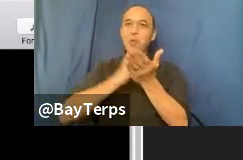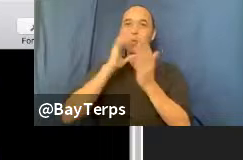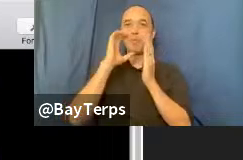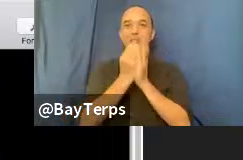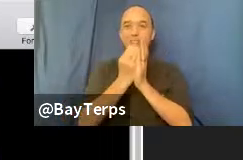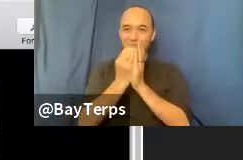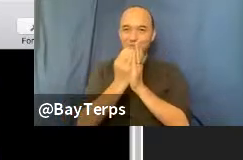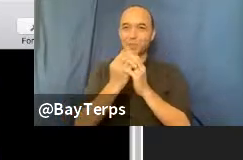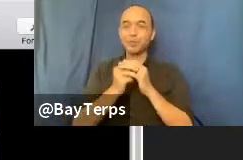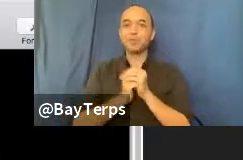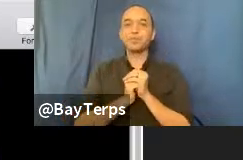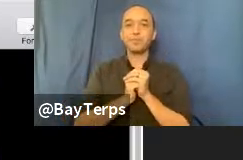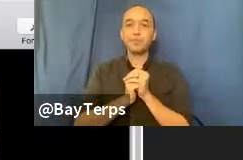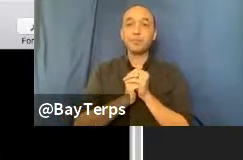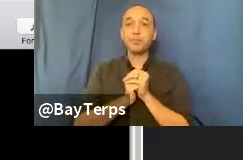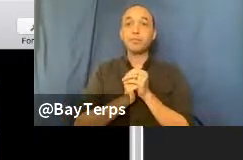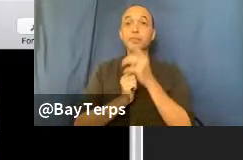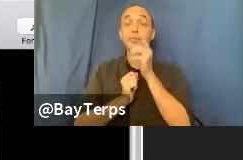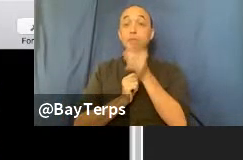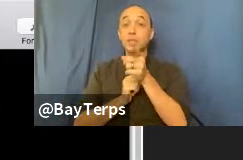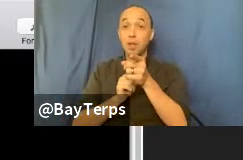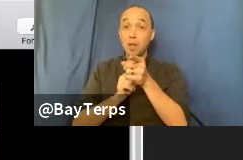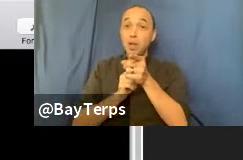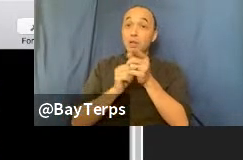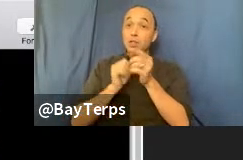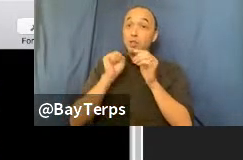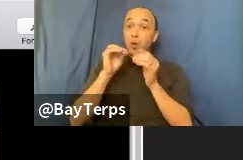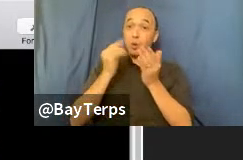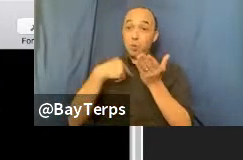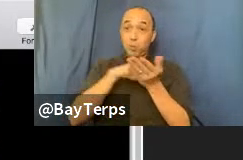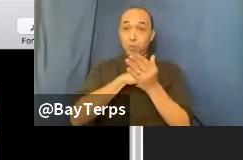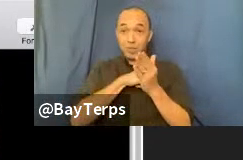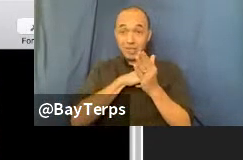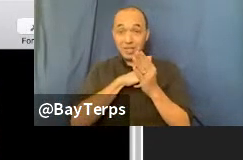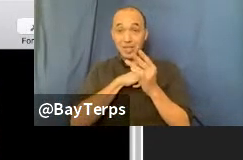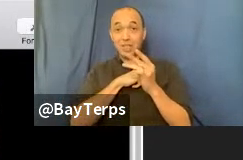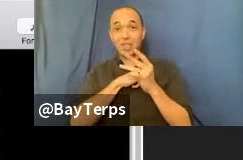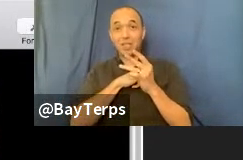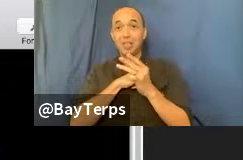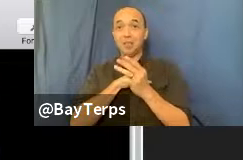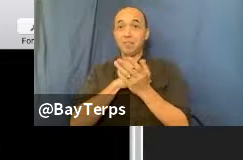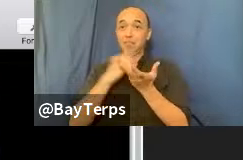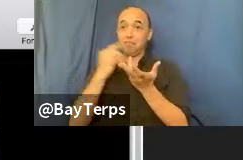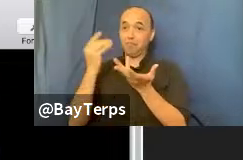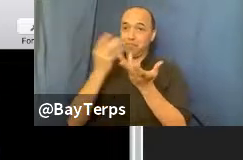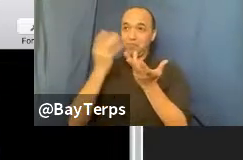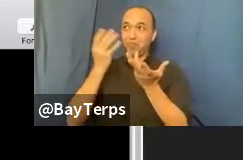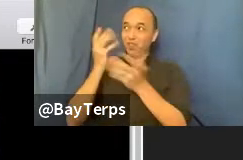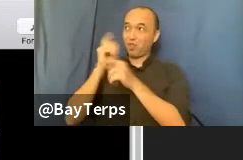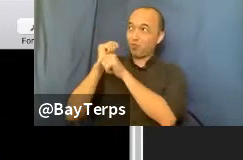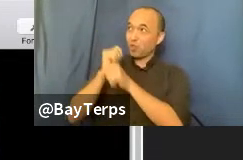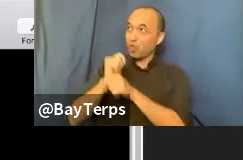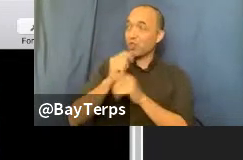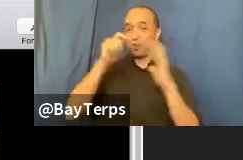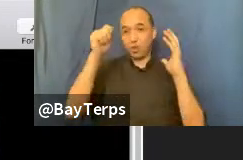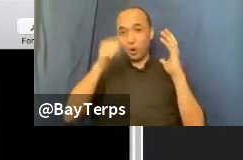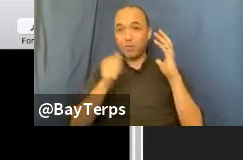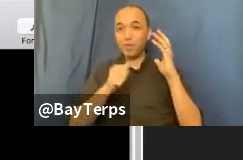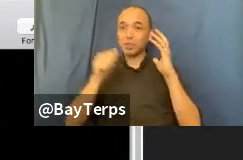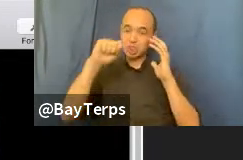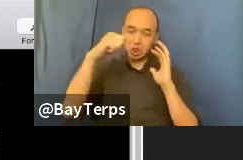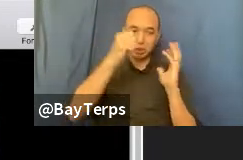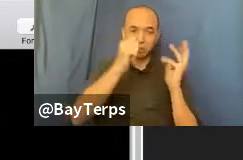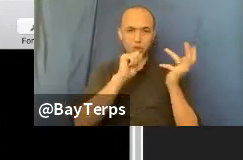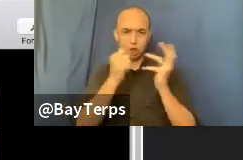and, developed our own style. And we really started pushing the boundaries of what was